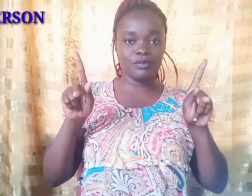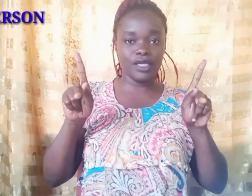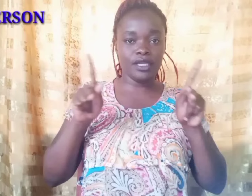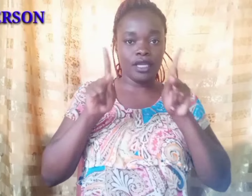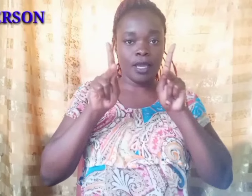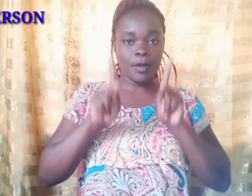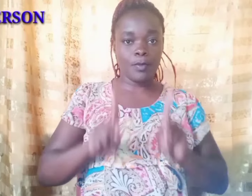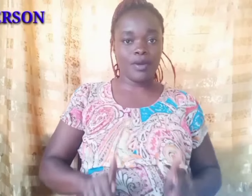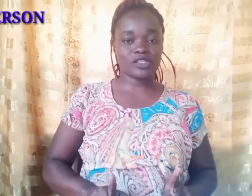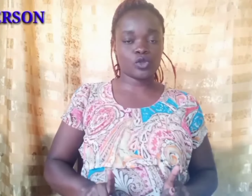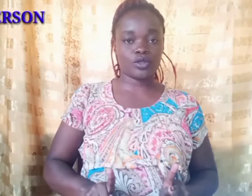P.